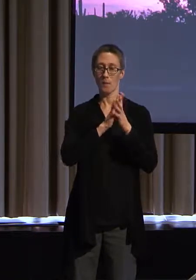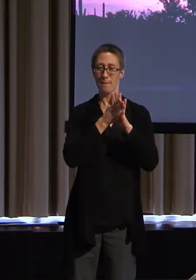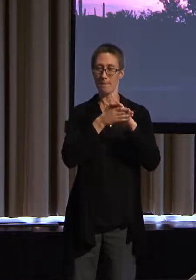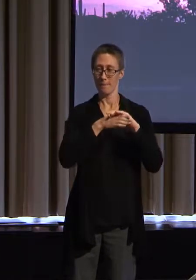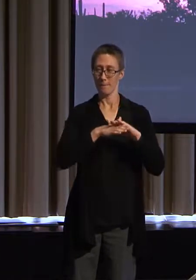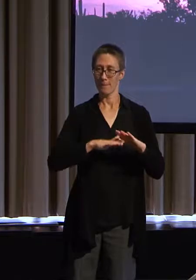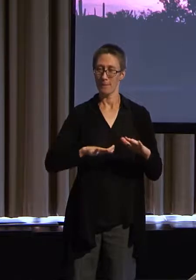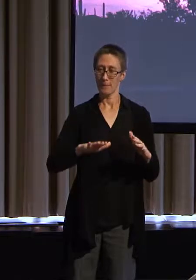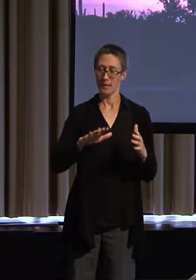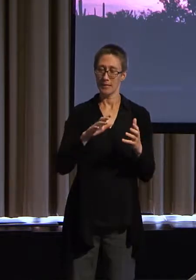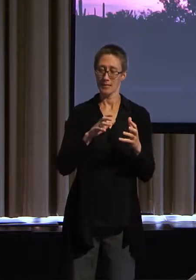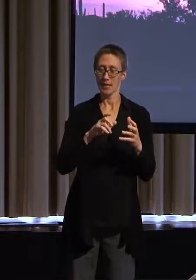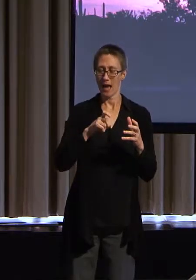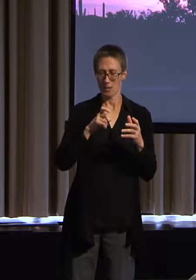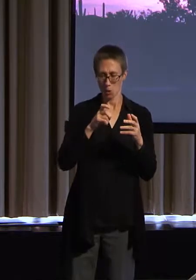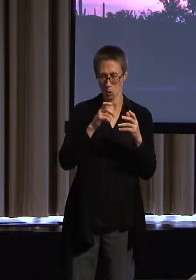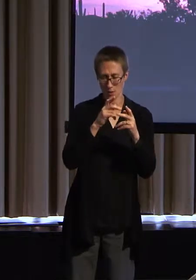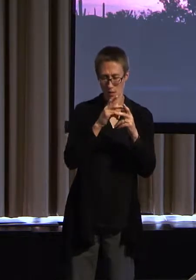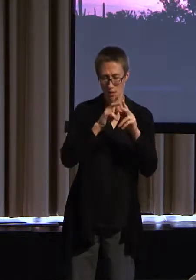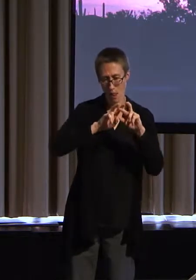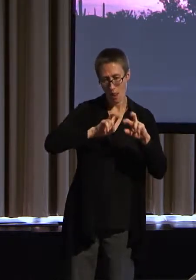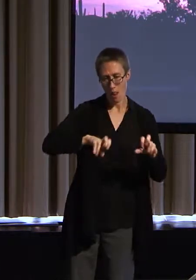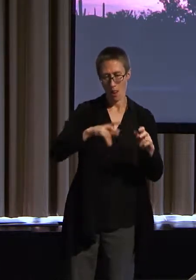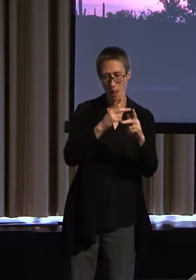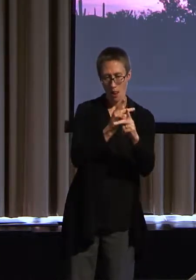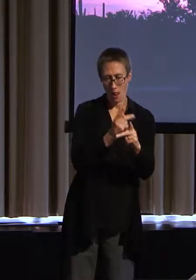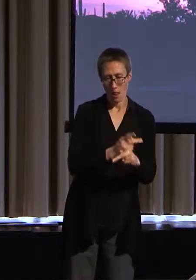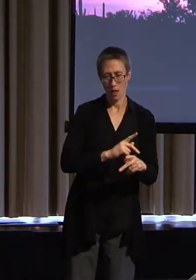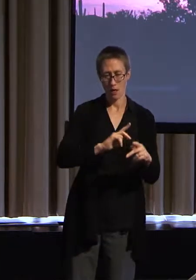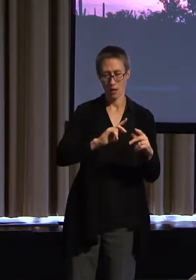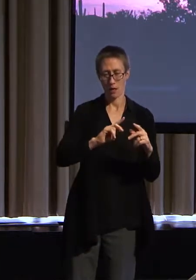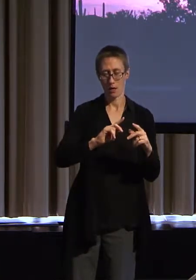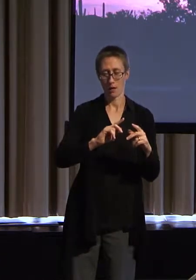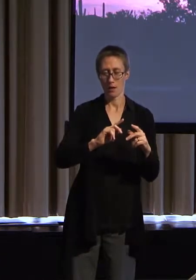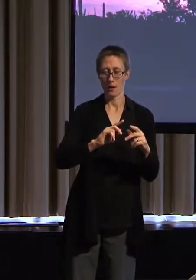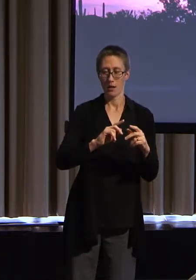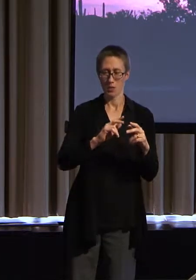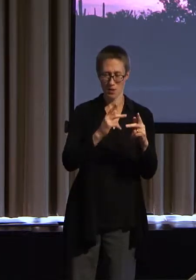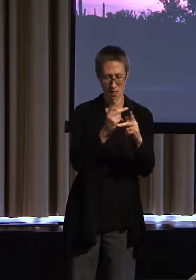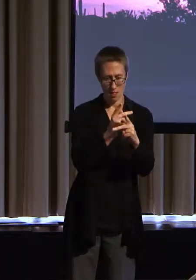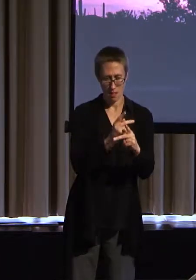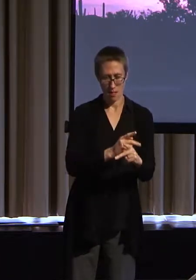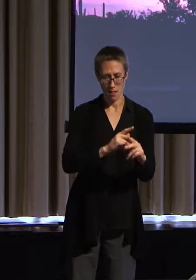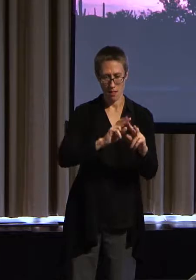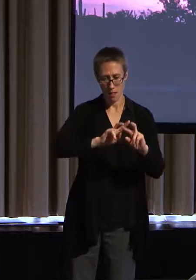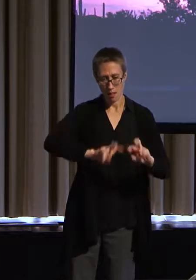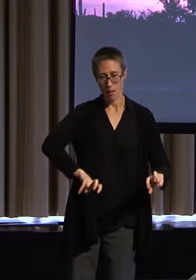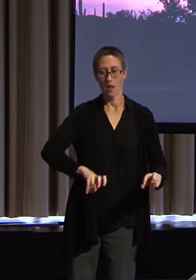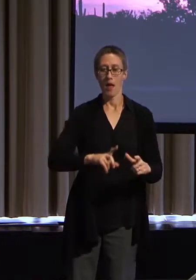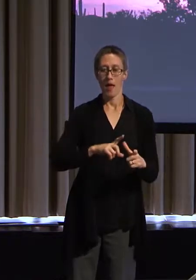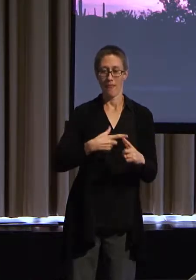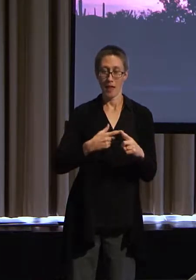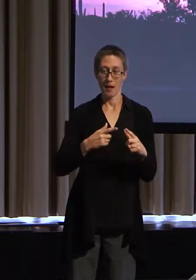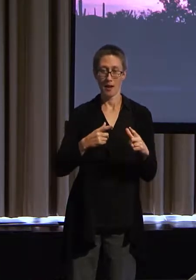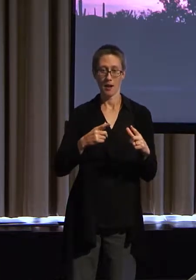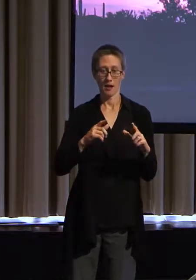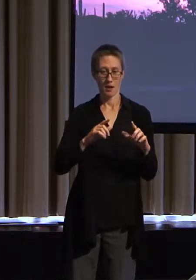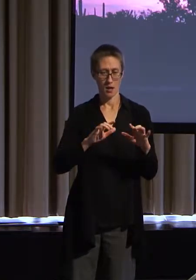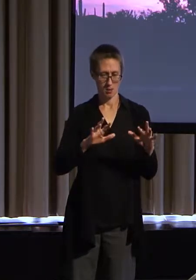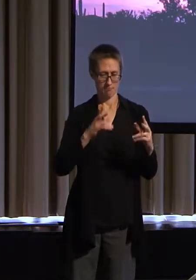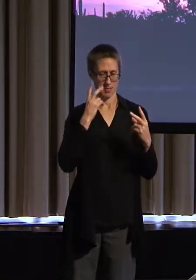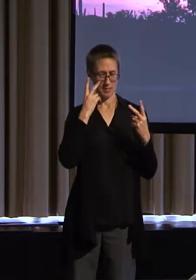with. Then she can begin to mend. However, when she's done, she points out that although it might be hard to see the